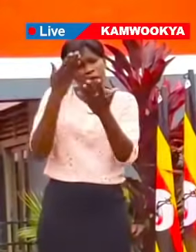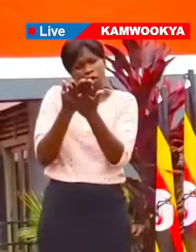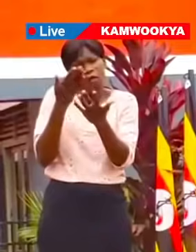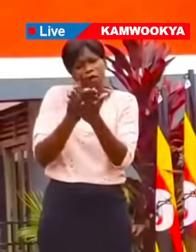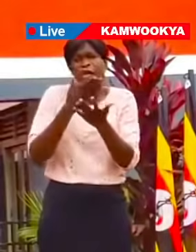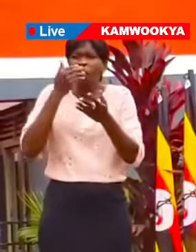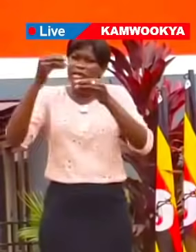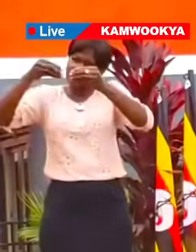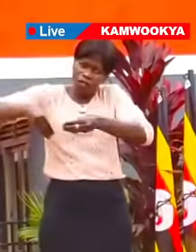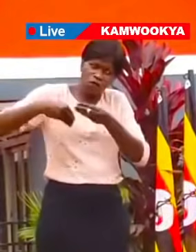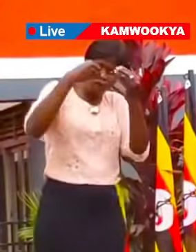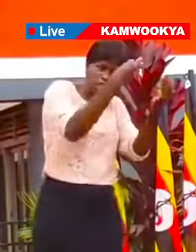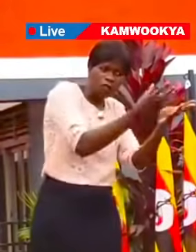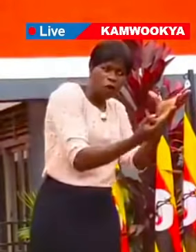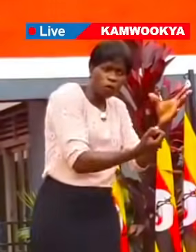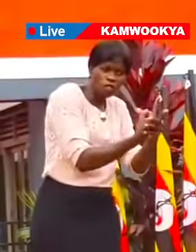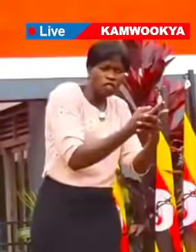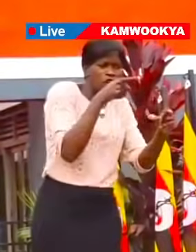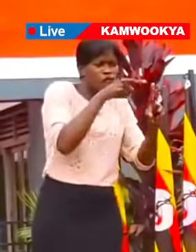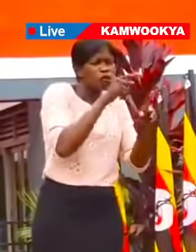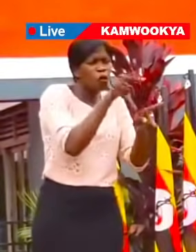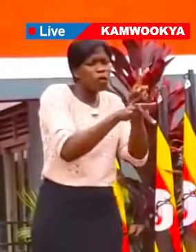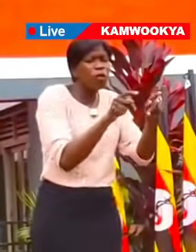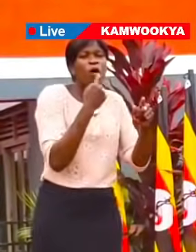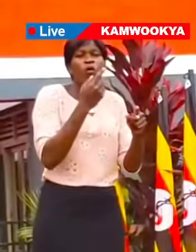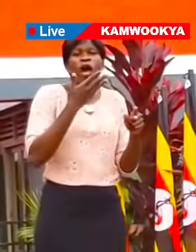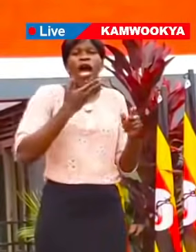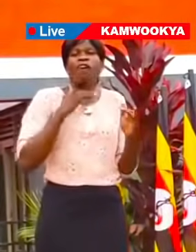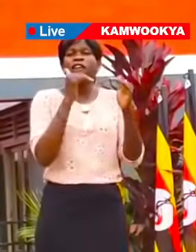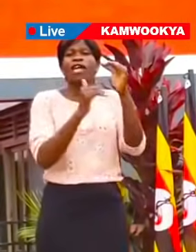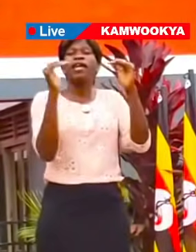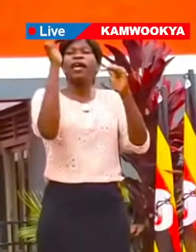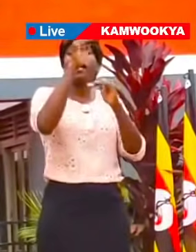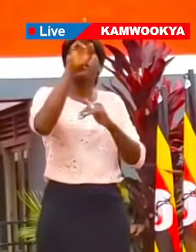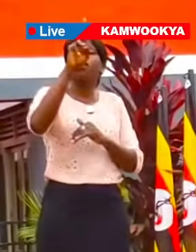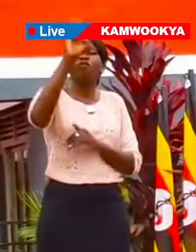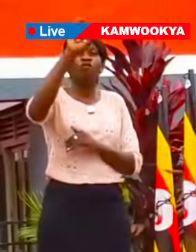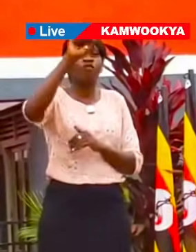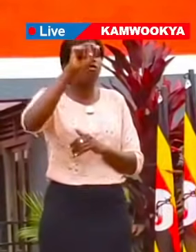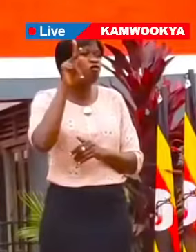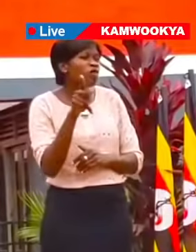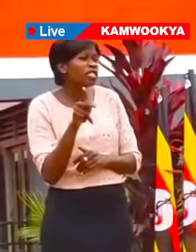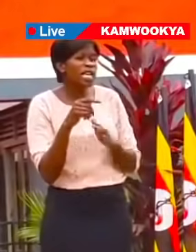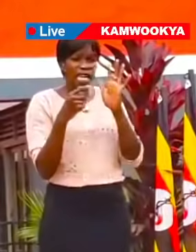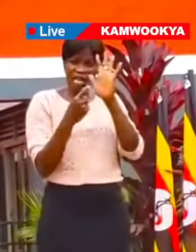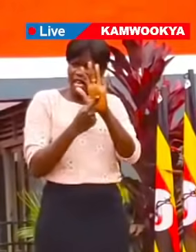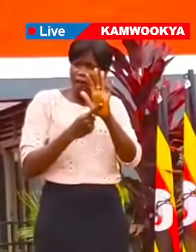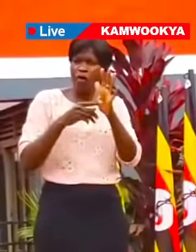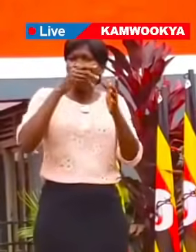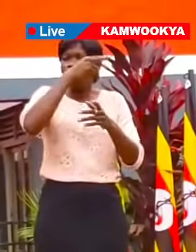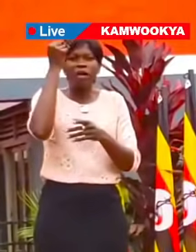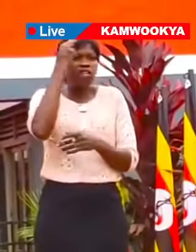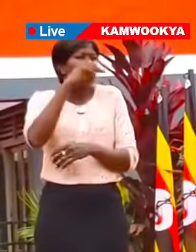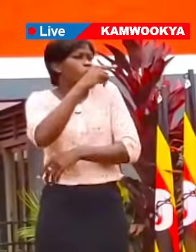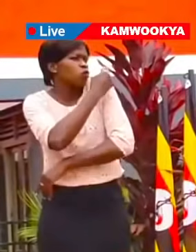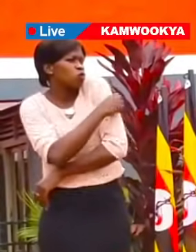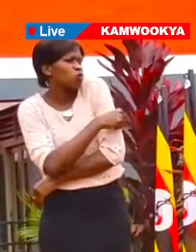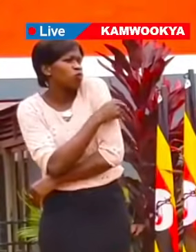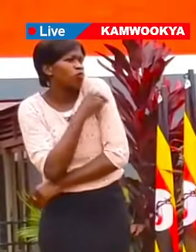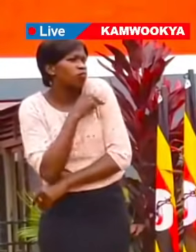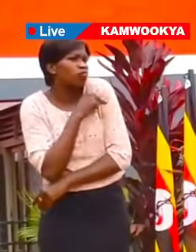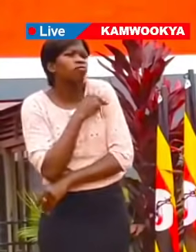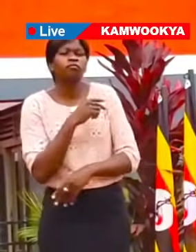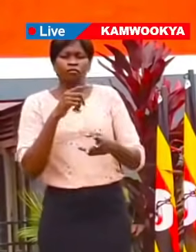an opportunity to people who are at risk, like the responders, like the medical students,